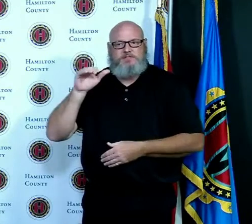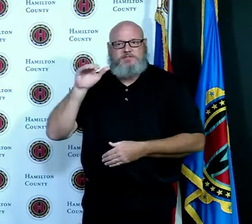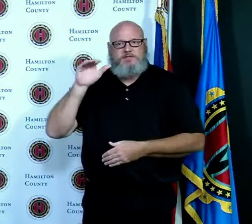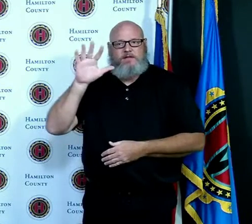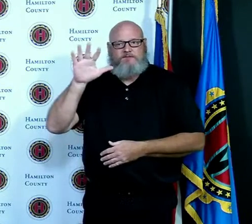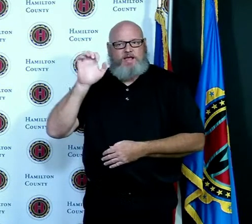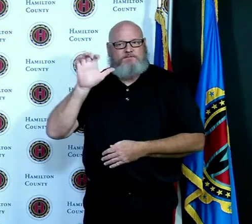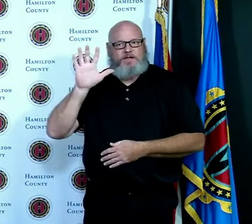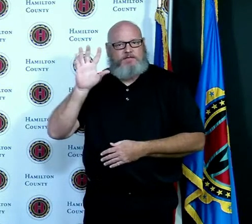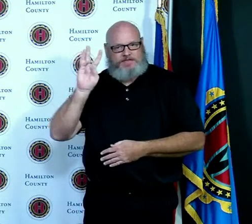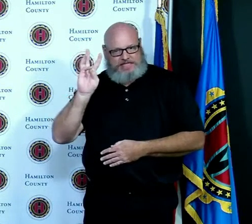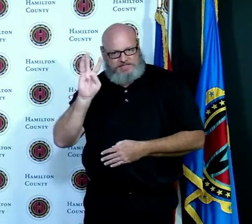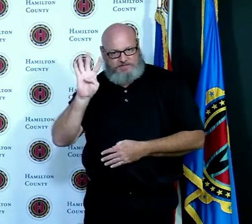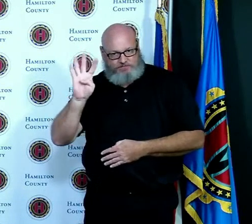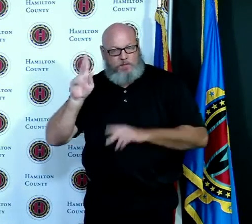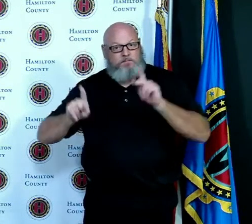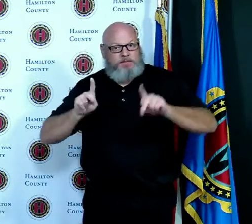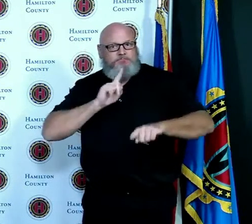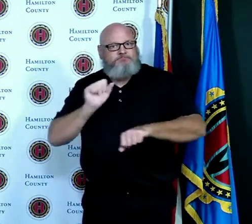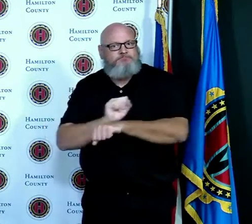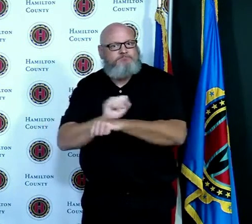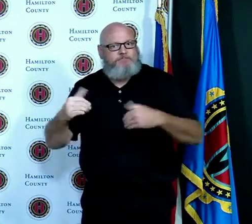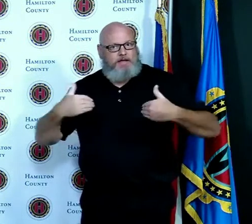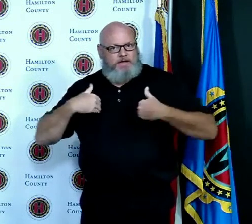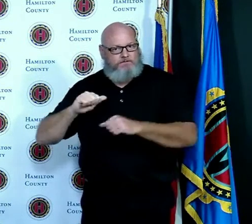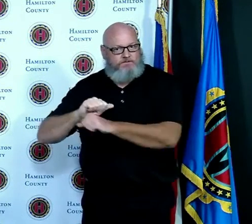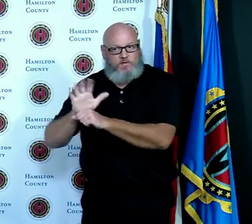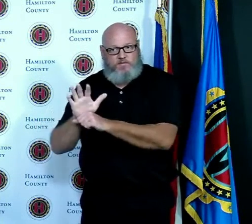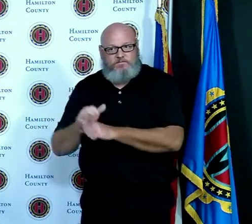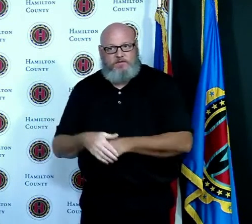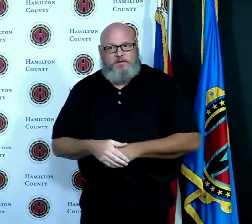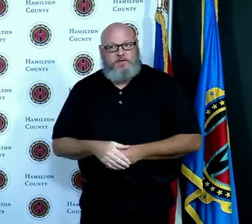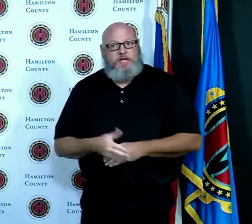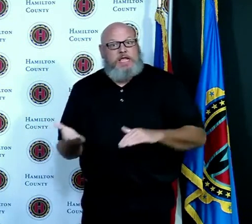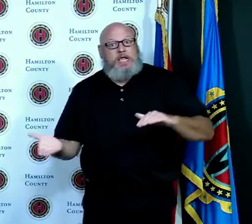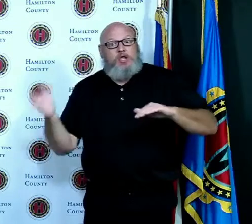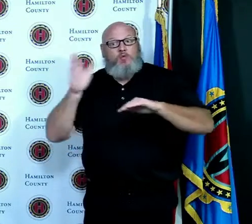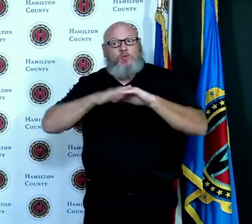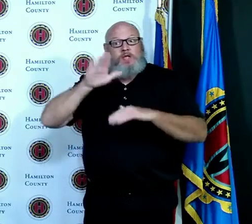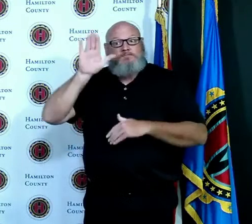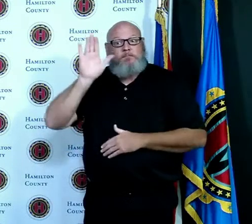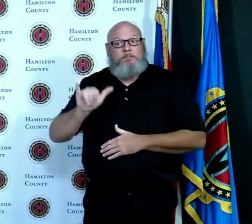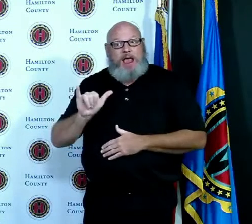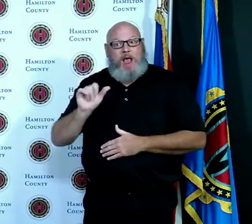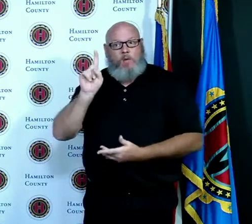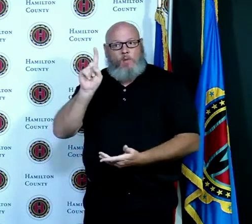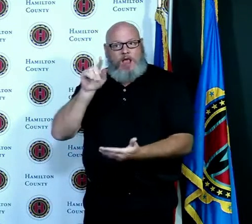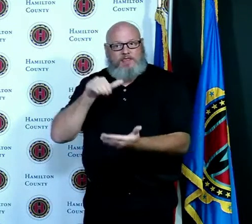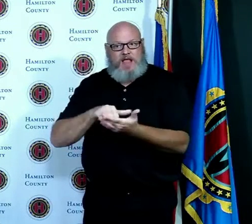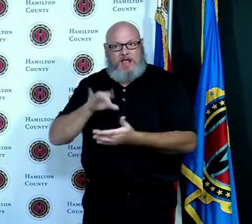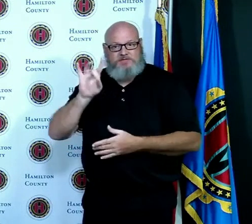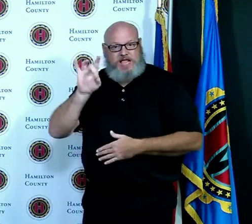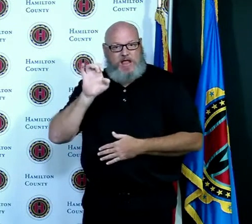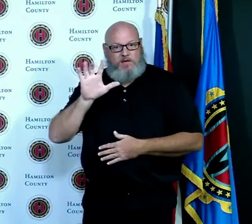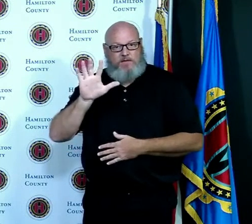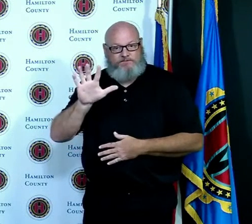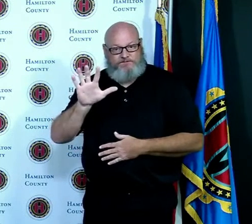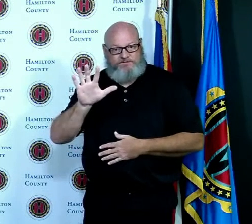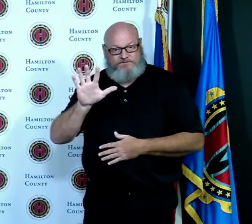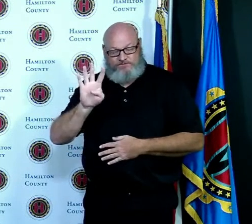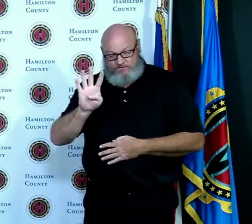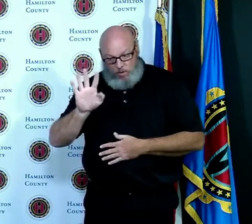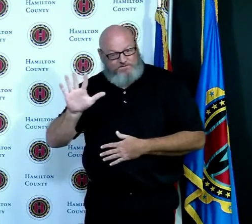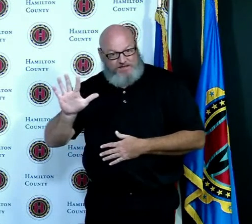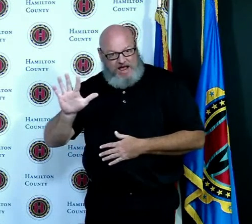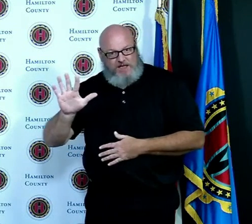19,564. The increase from last week is 1,845. Our hospitalizations are